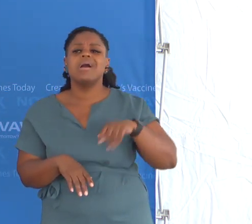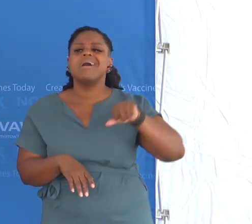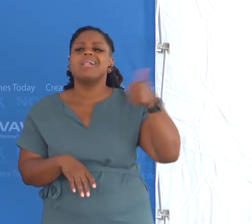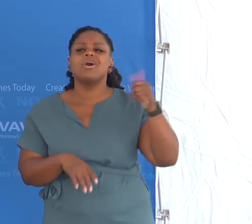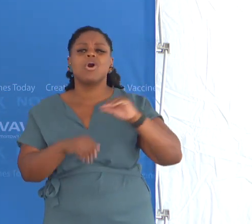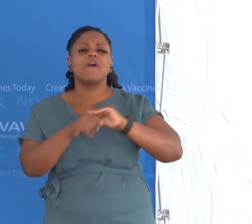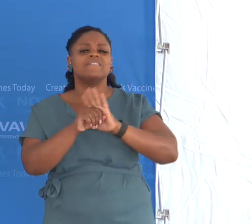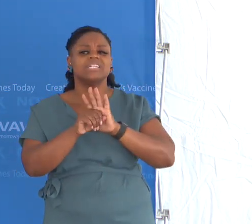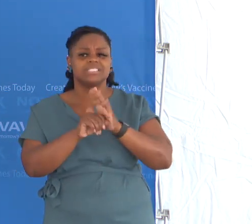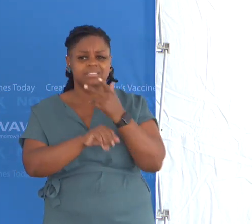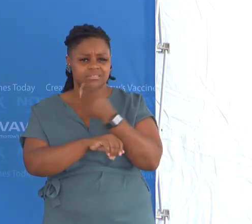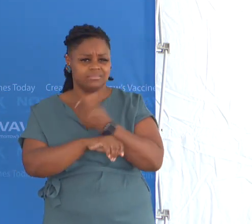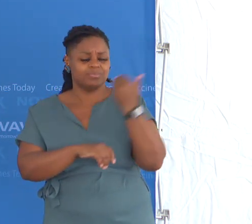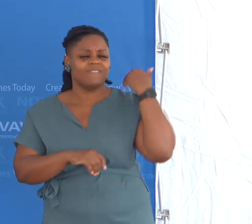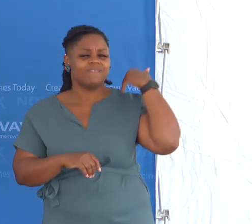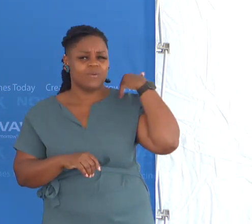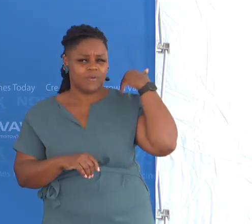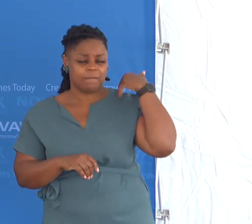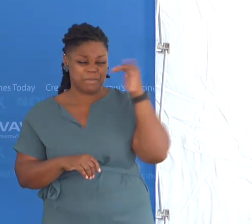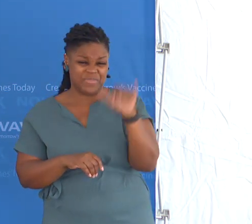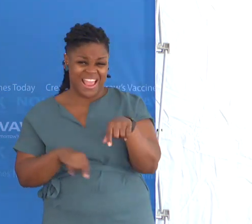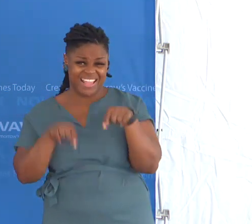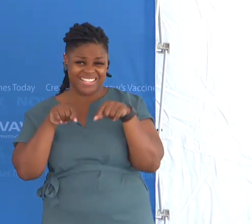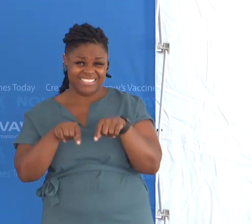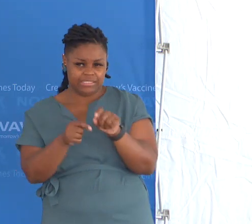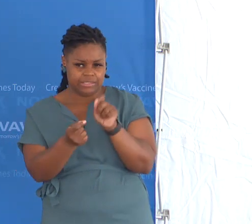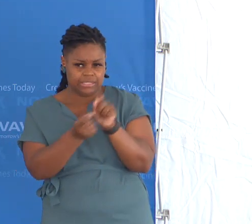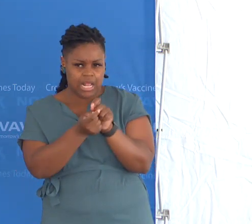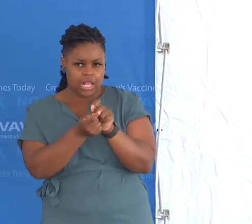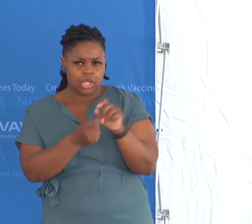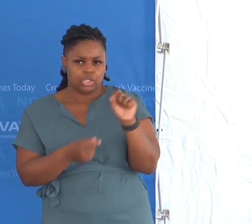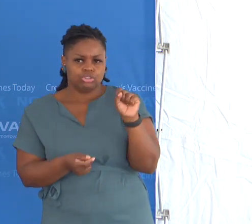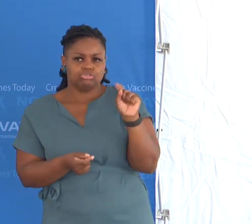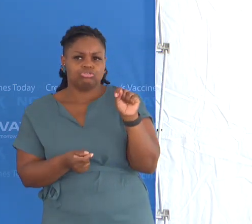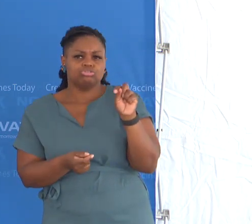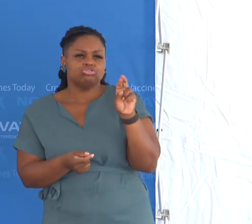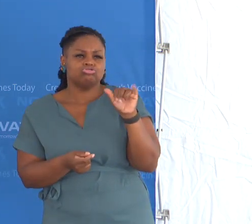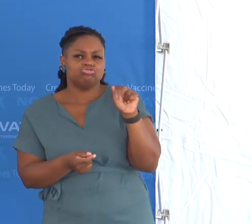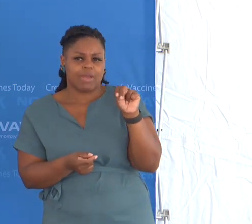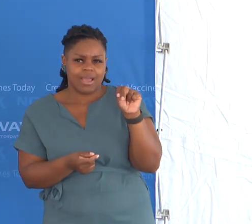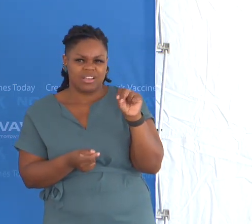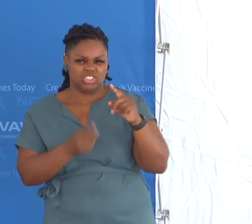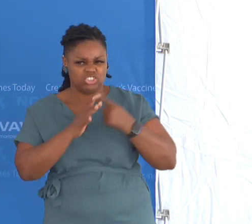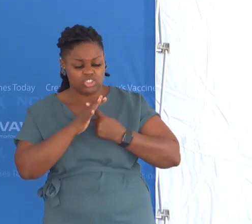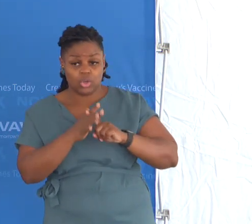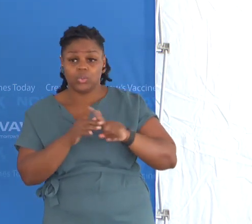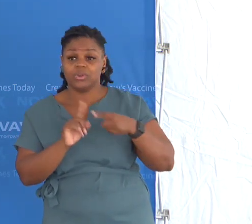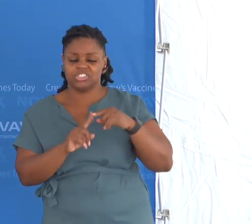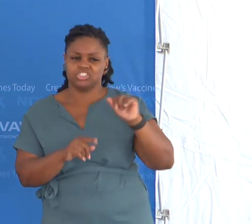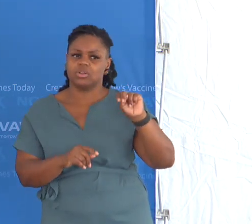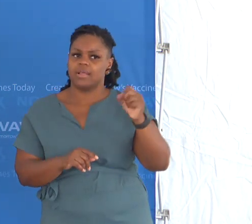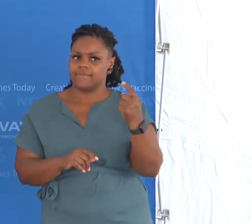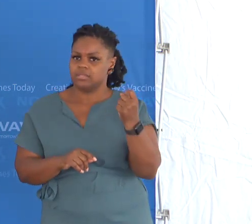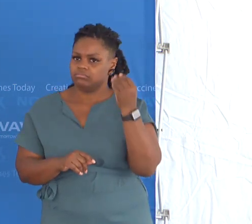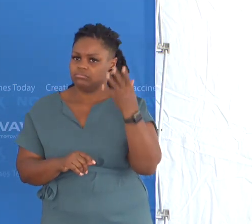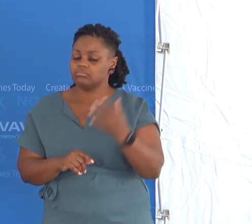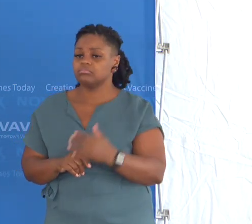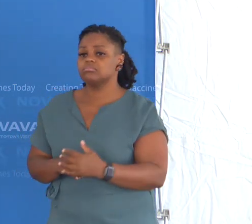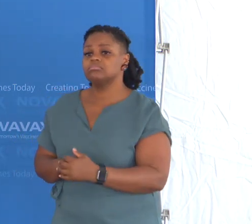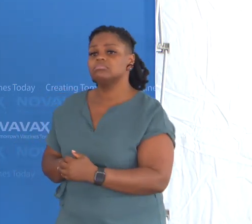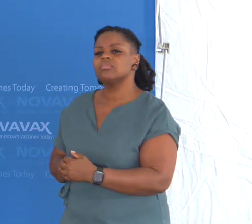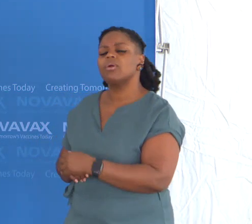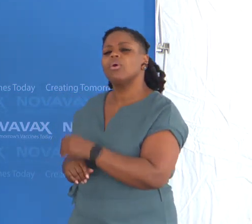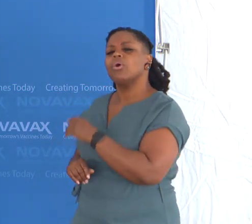of coronavirus we started making on January 11th. So what was it about what you had heard coming out of the news globally or